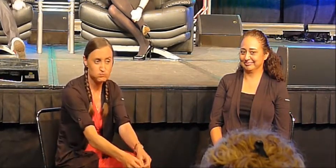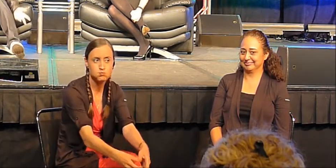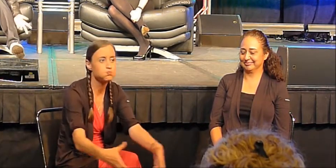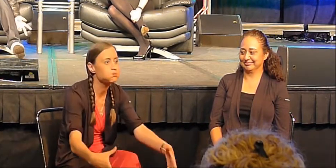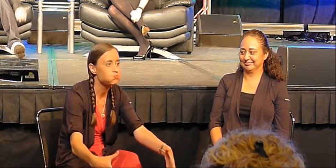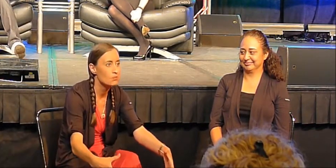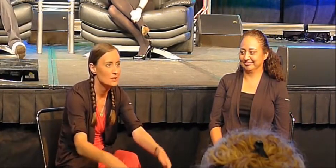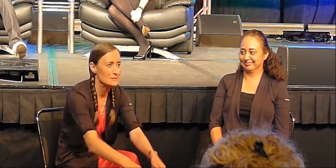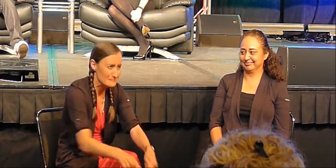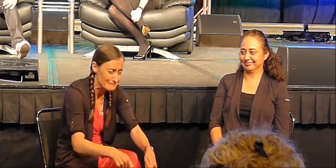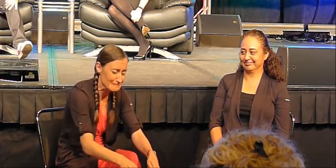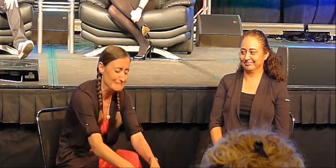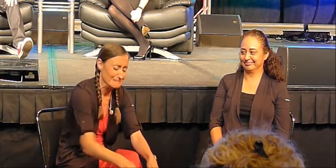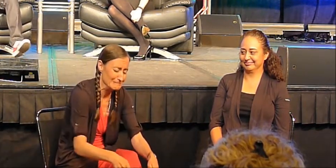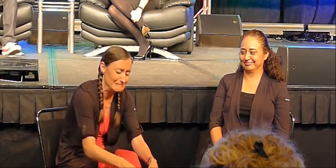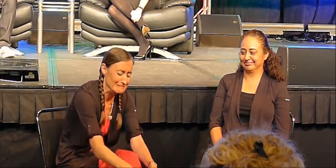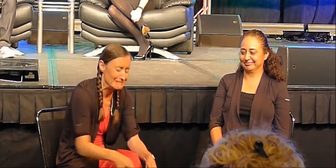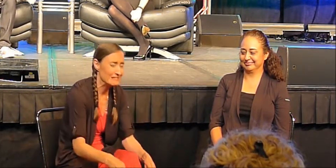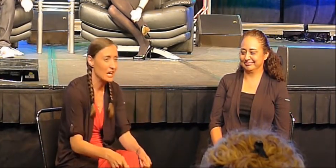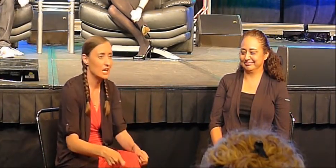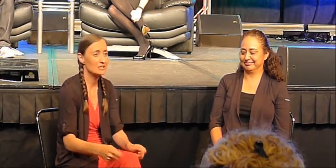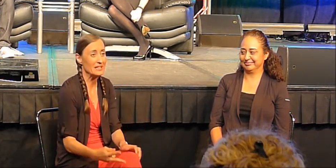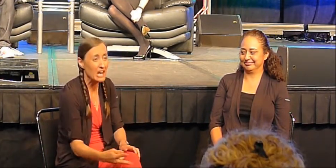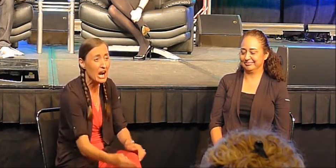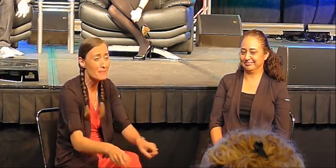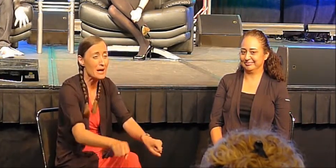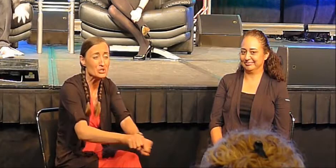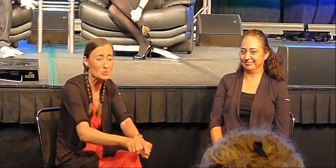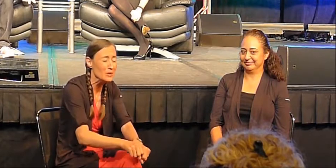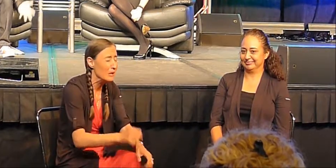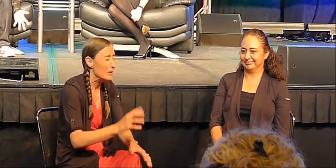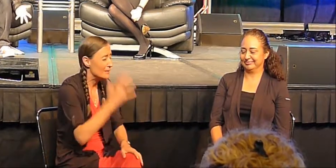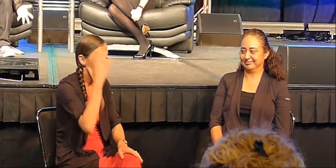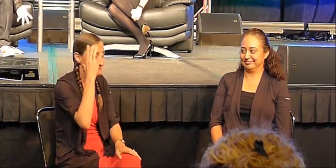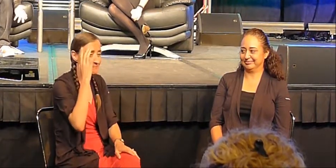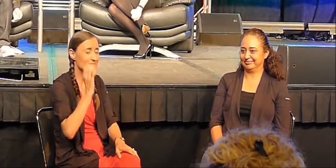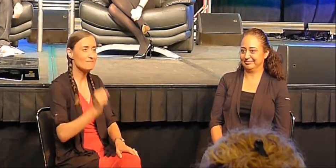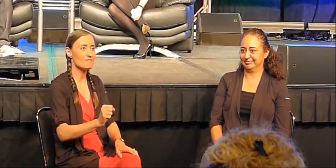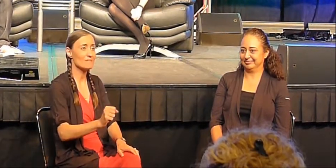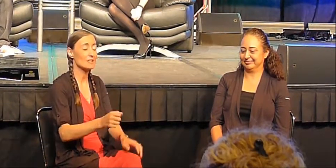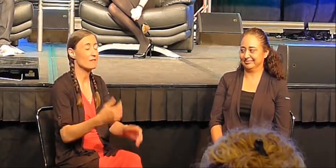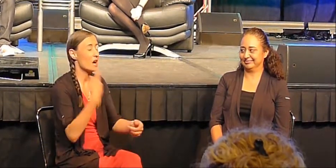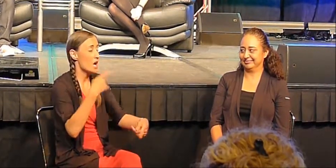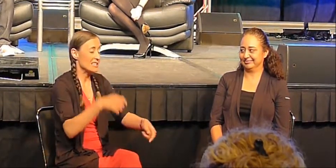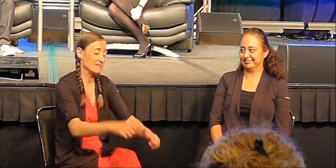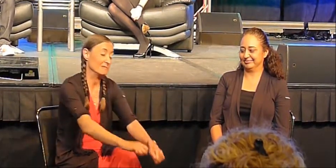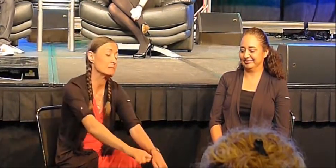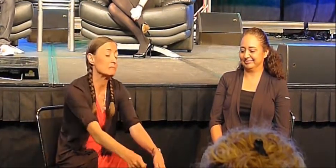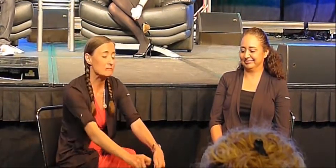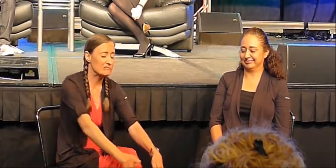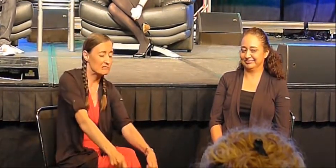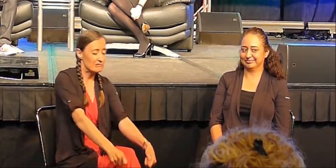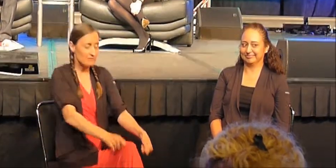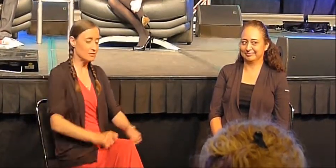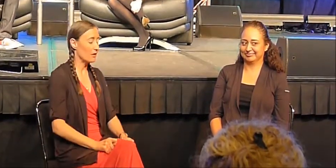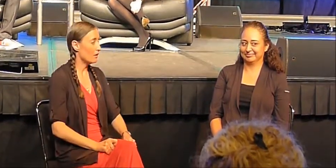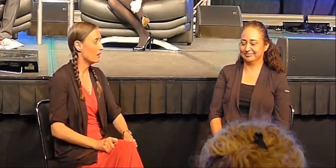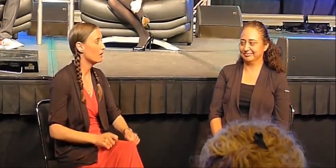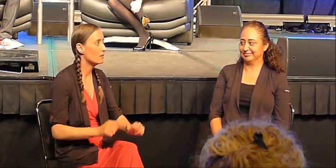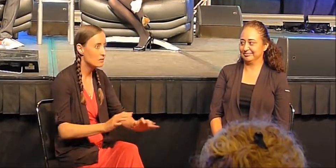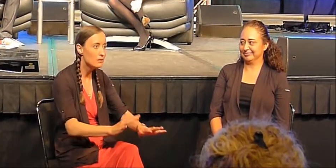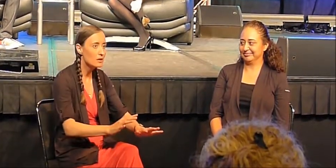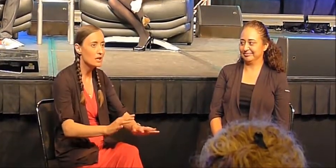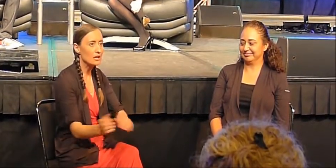have to cut the boot. And all right, so now I've got my boot back on. I get back in the van to go up to the set to finish